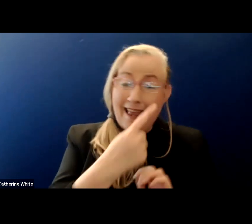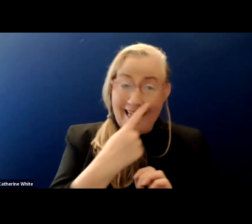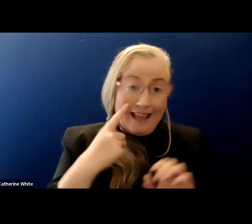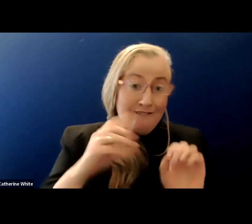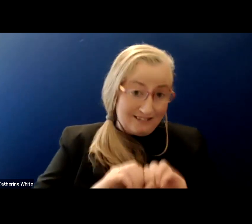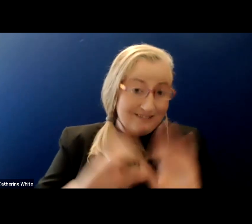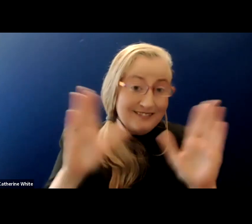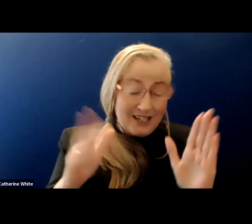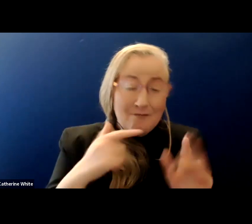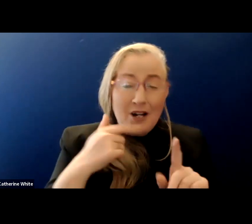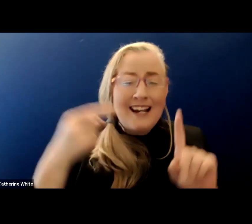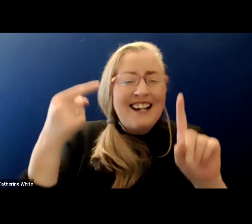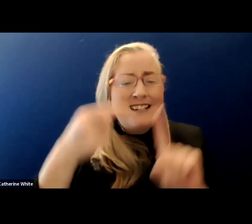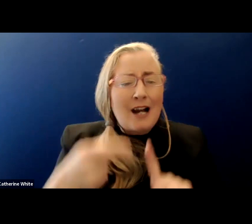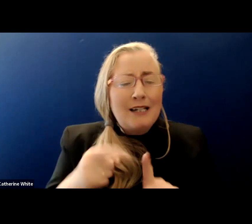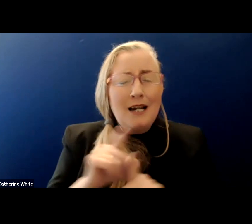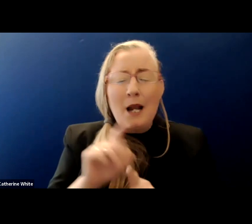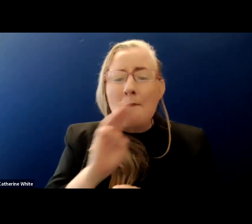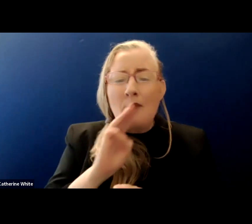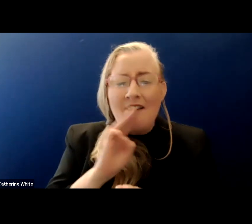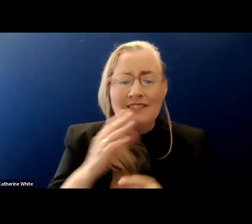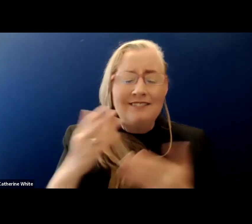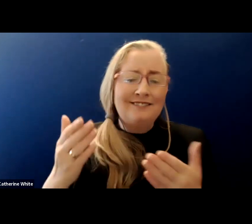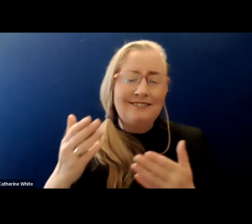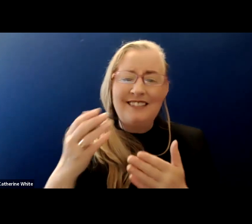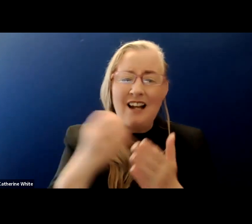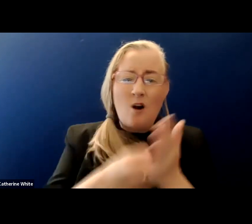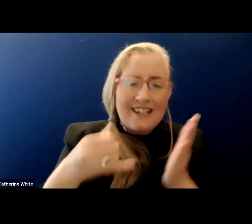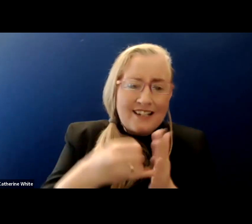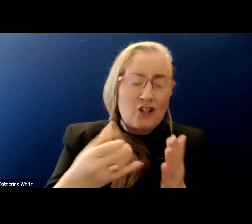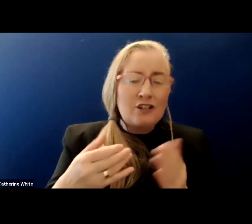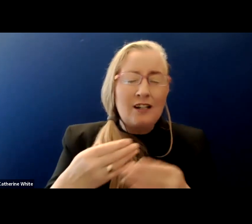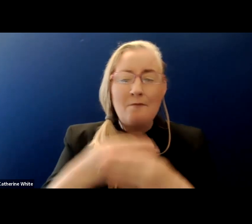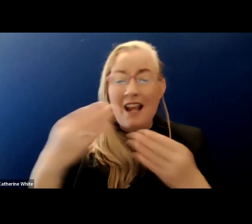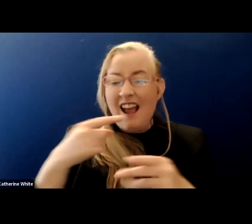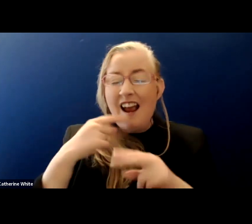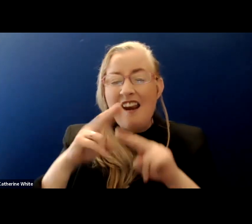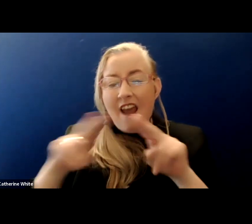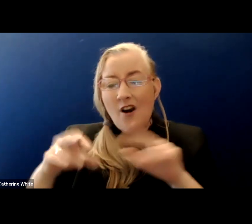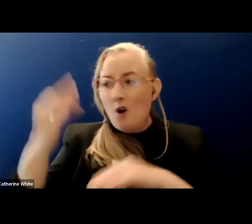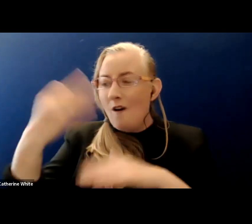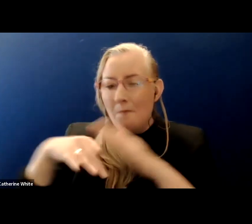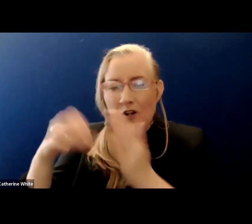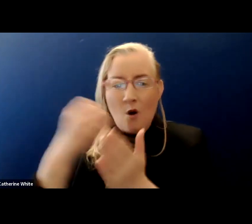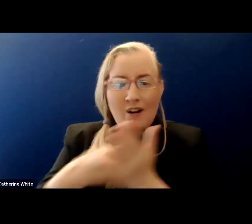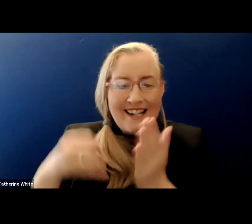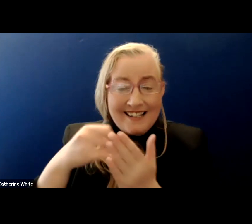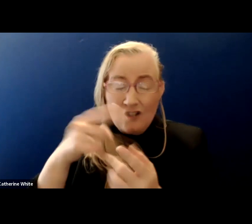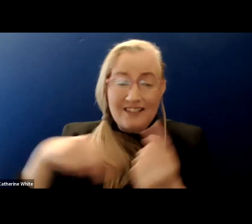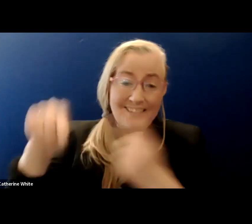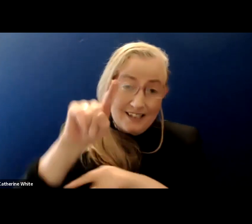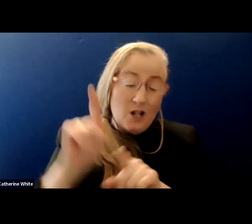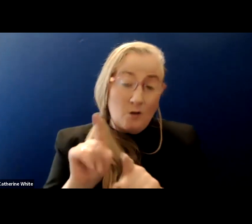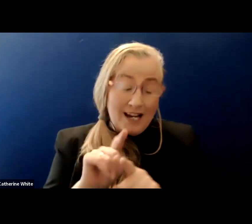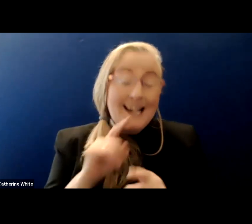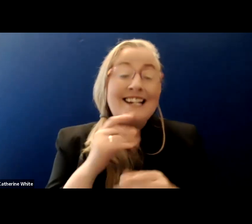about targeting private donors, including corporations and large foundations and non-governmental organizations as well. And it's clear that